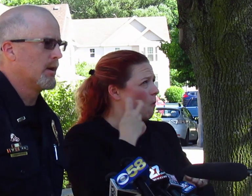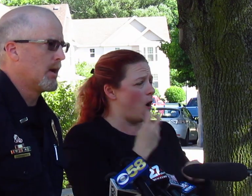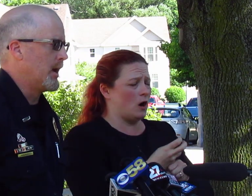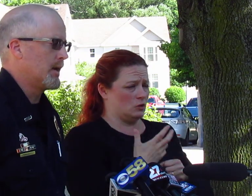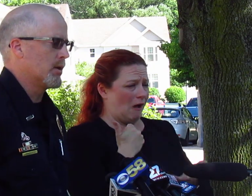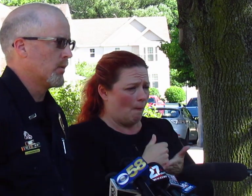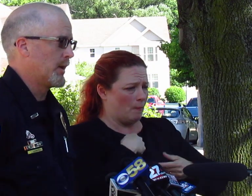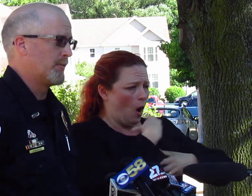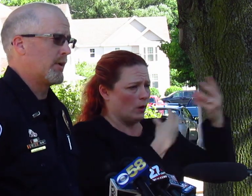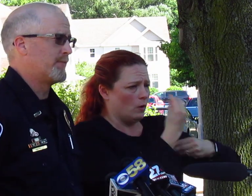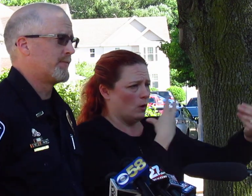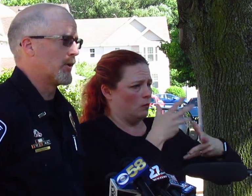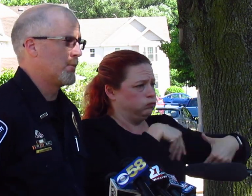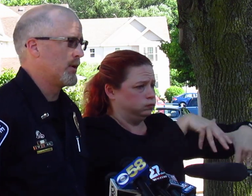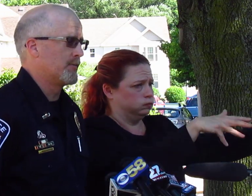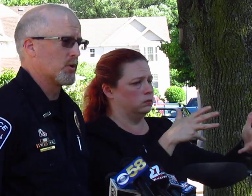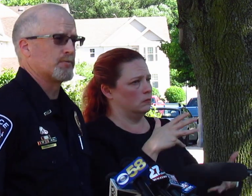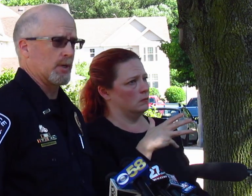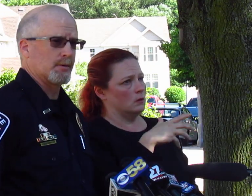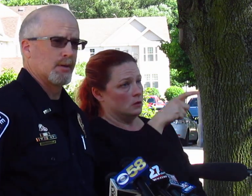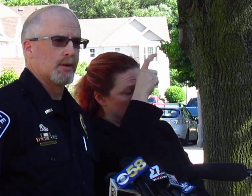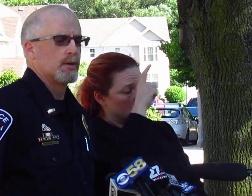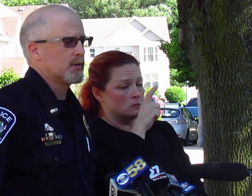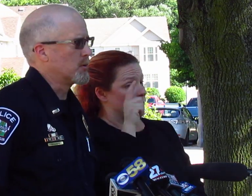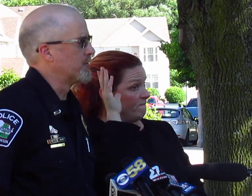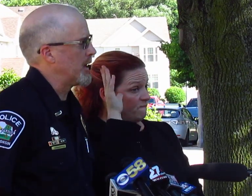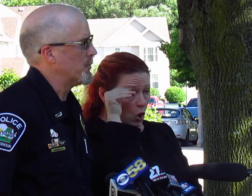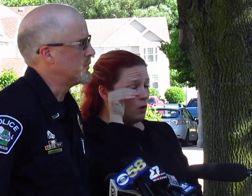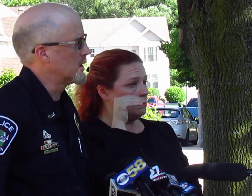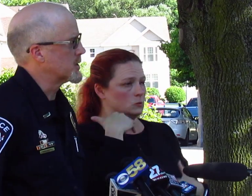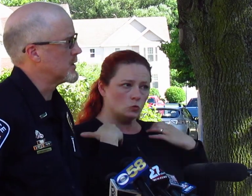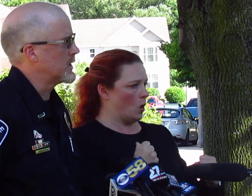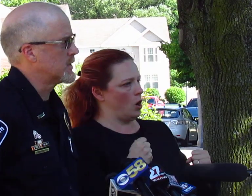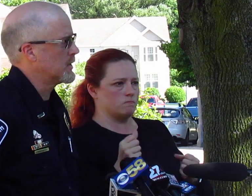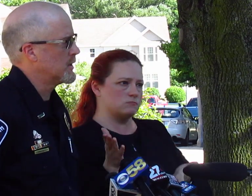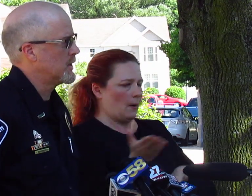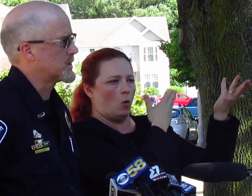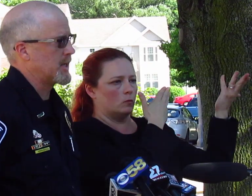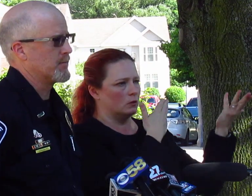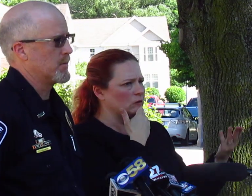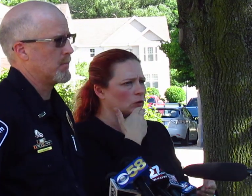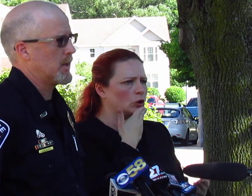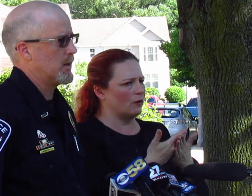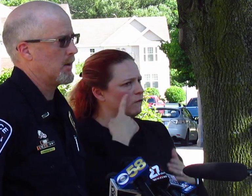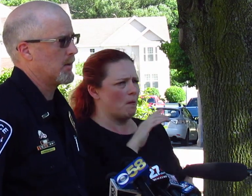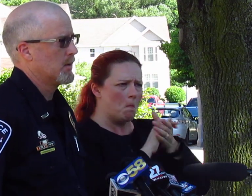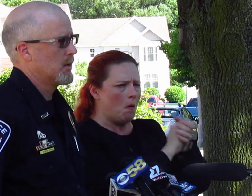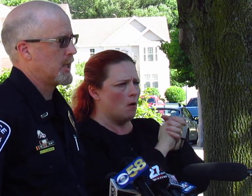of there. And, you know, they were very firm and forceful, and good for them, because it saved them